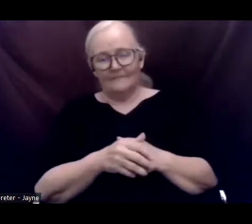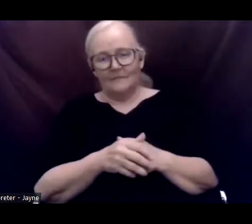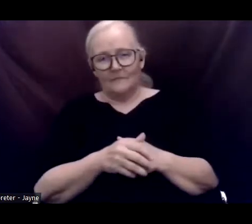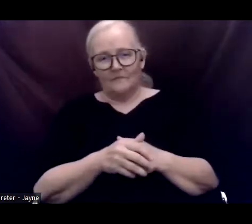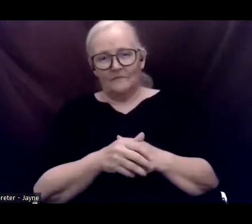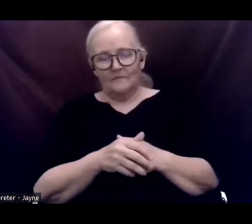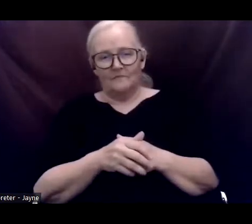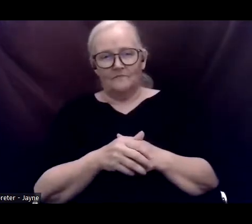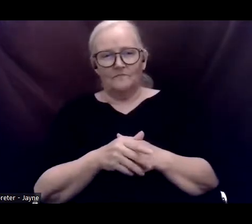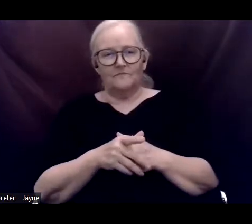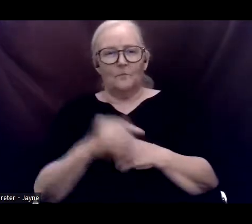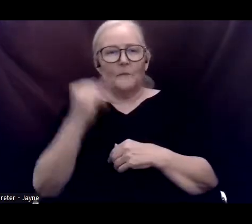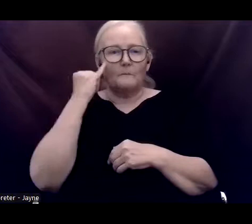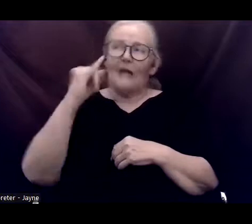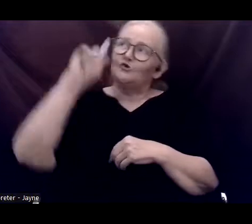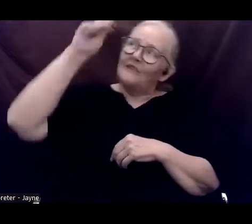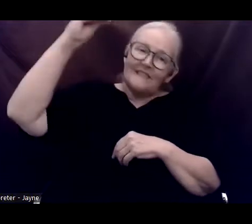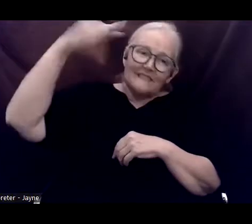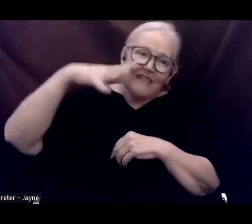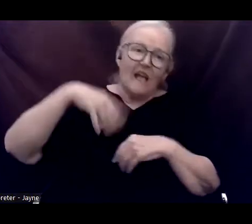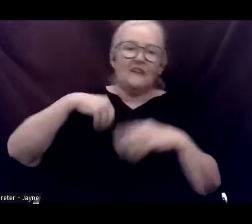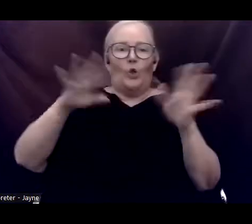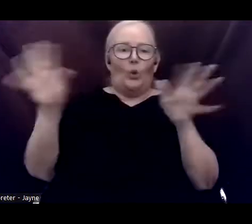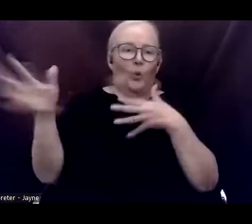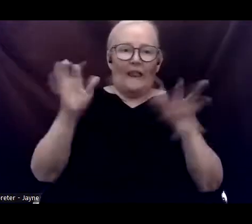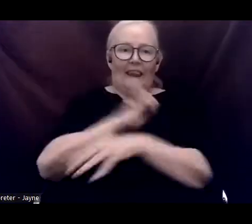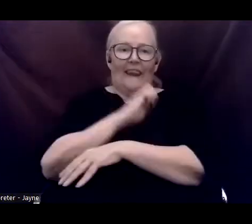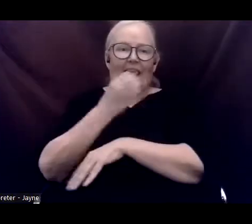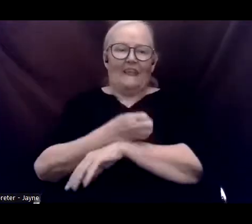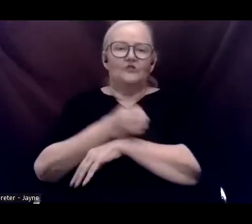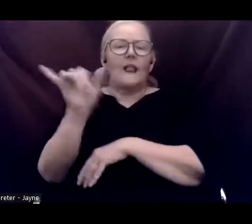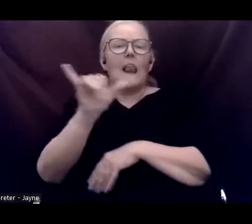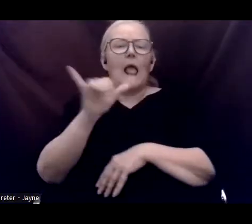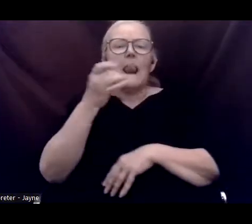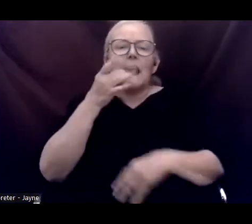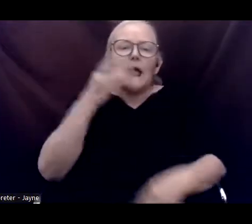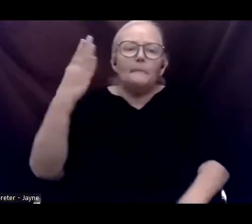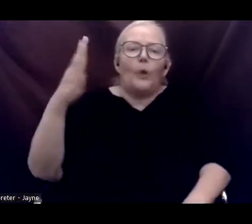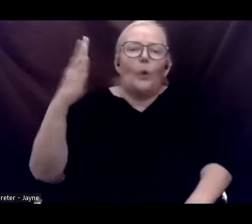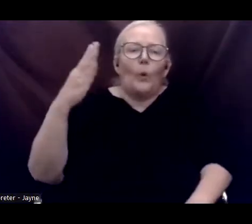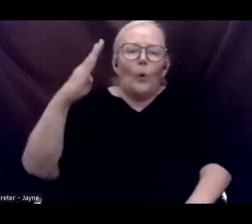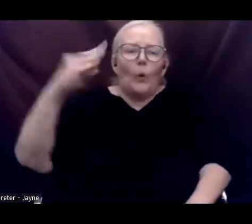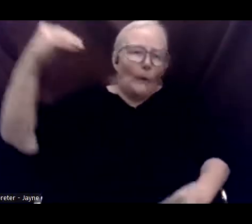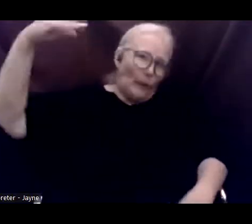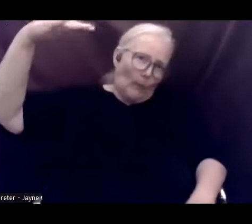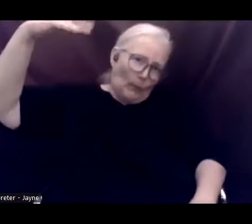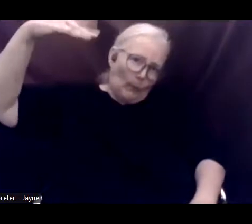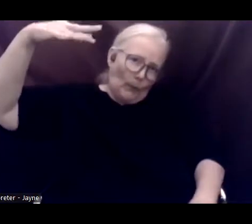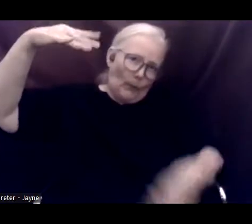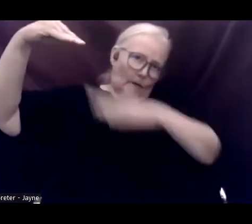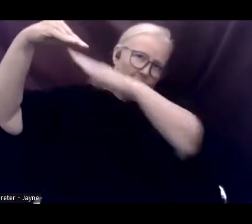Imagine the energy of sun and wind as blue light running down the